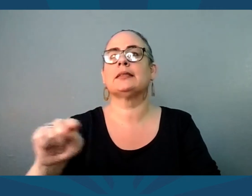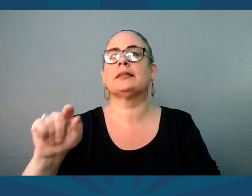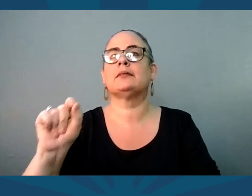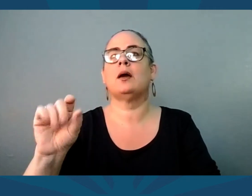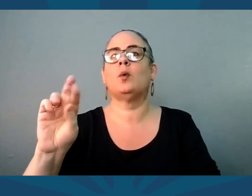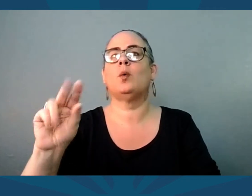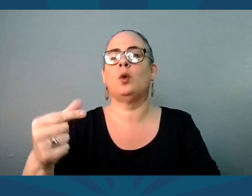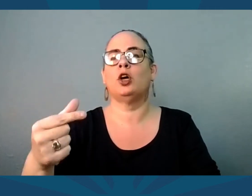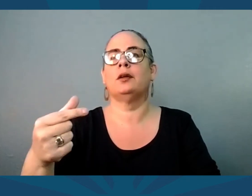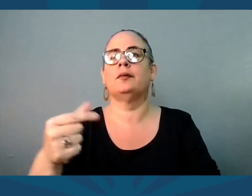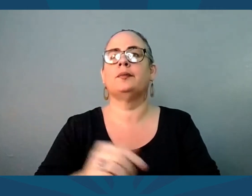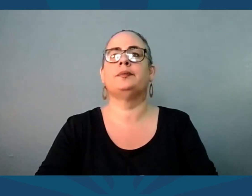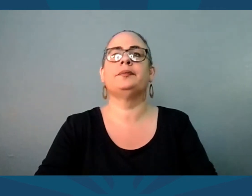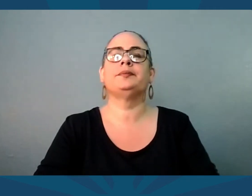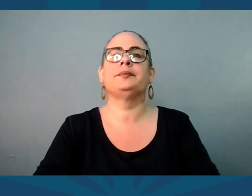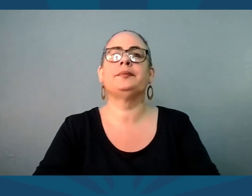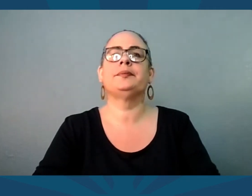lapazcountyaz.org.